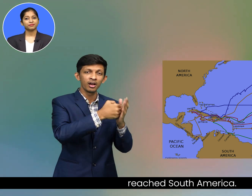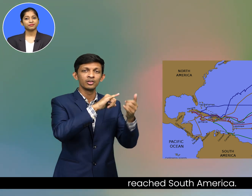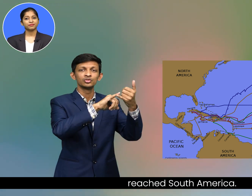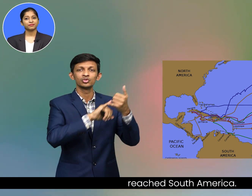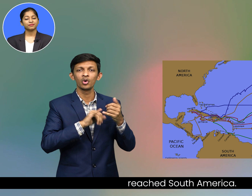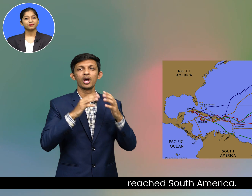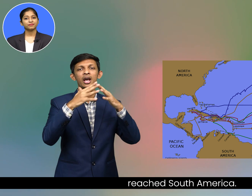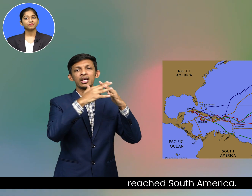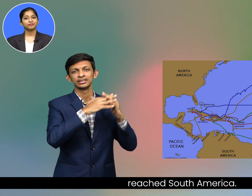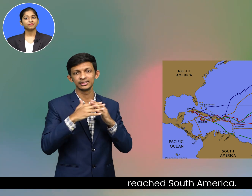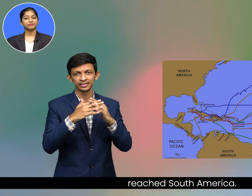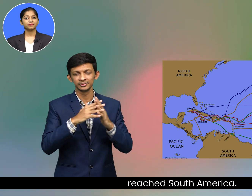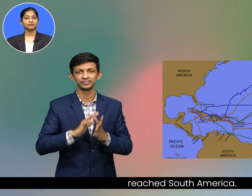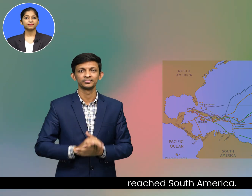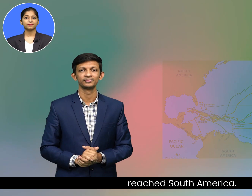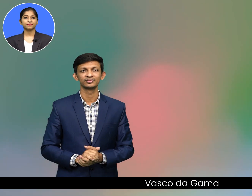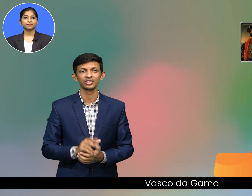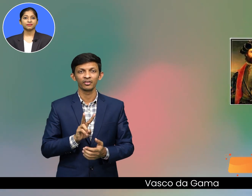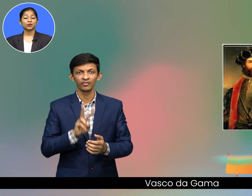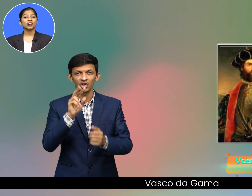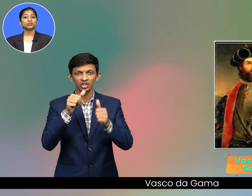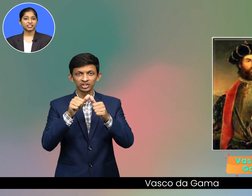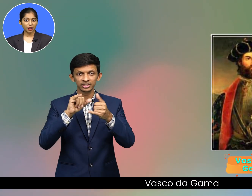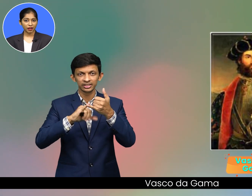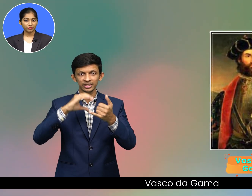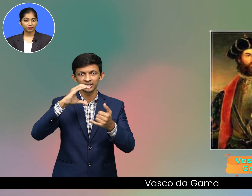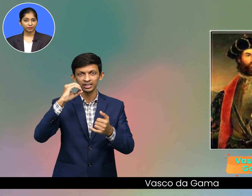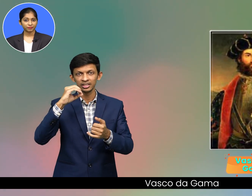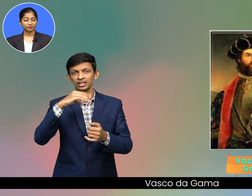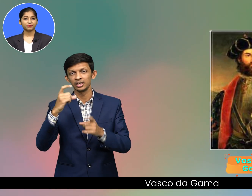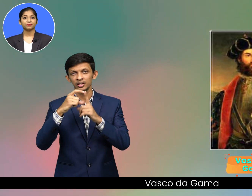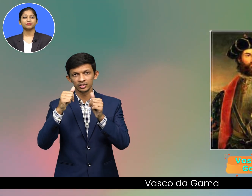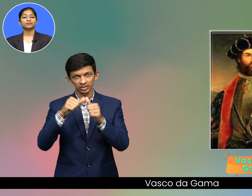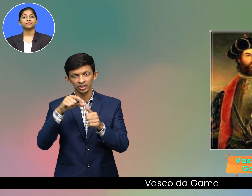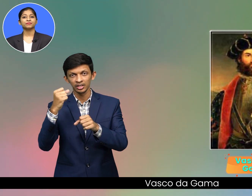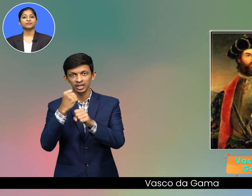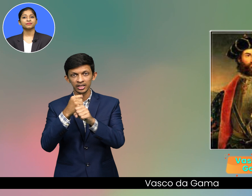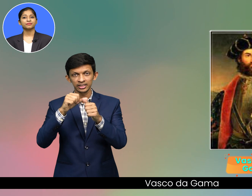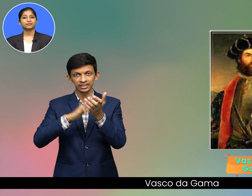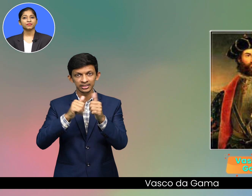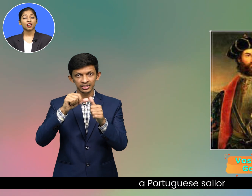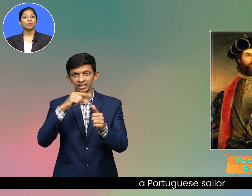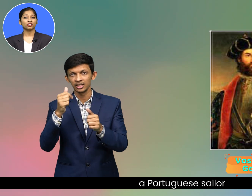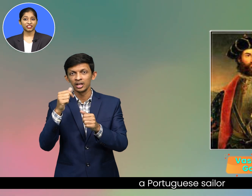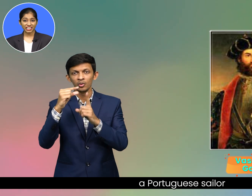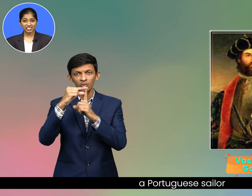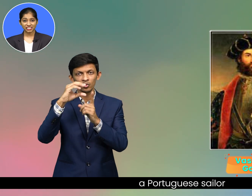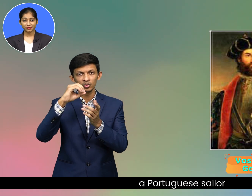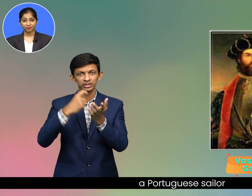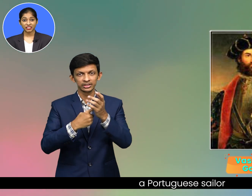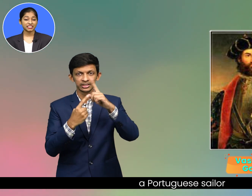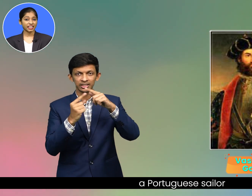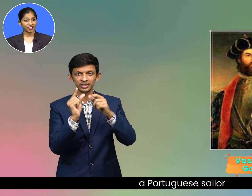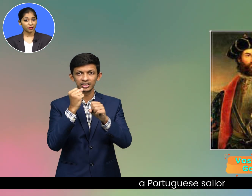Vasco da Gama, A